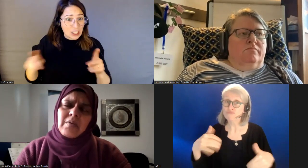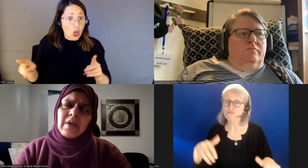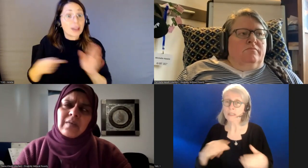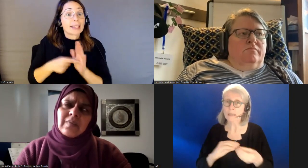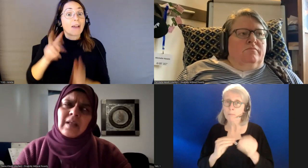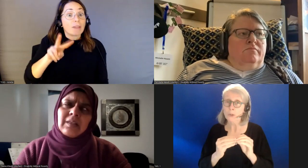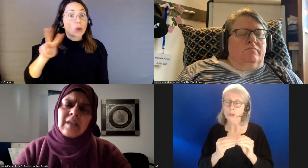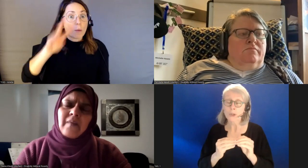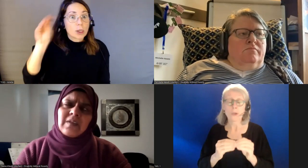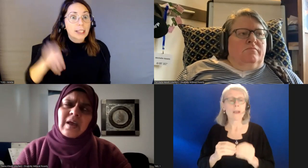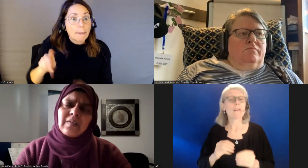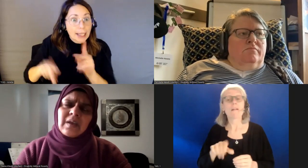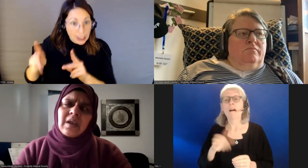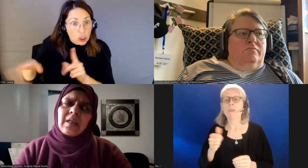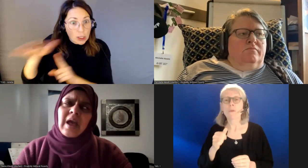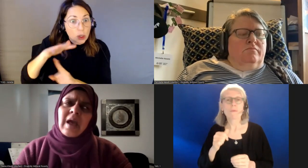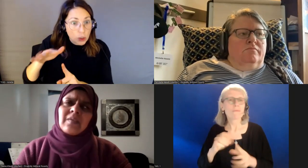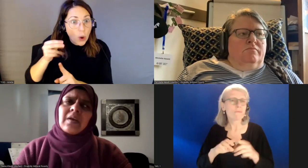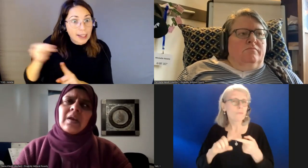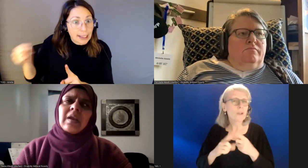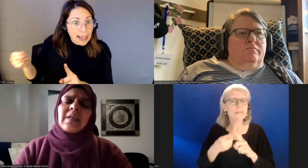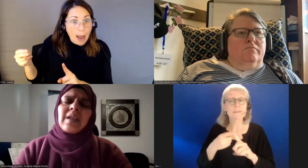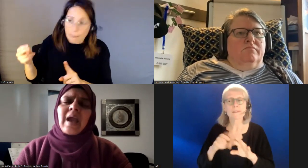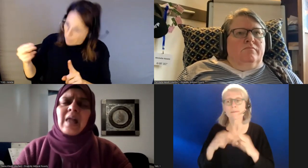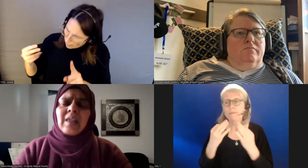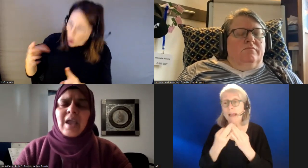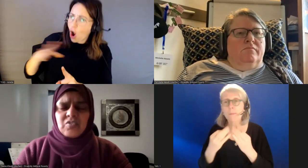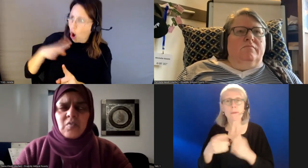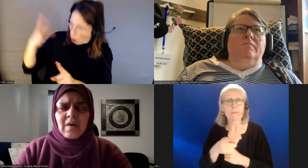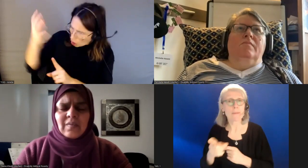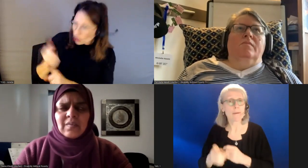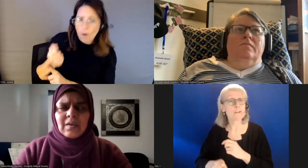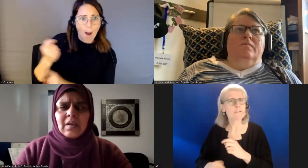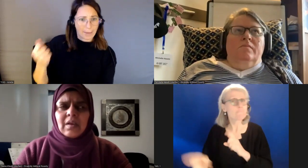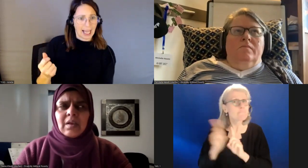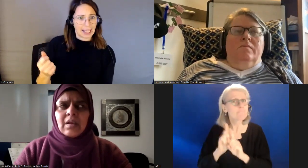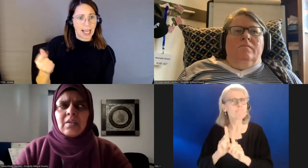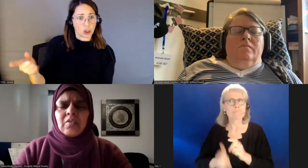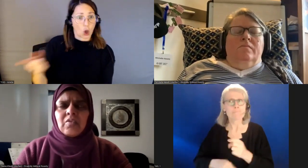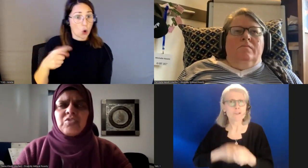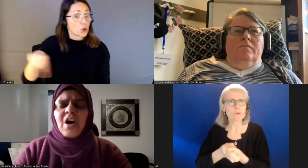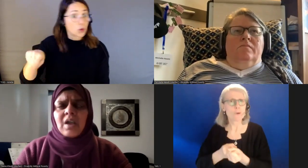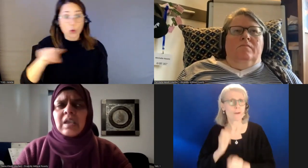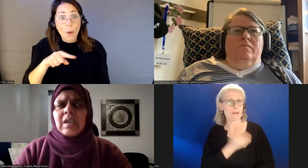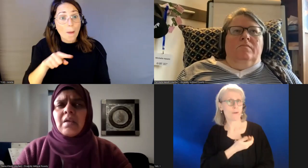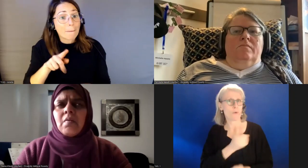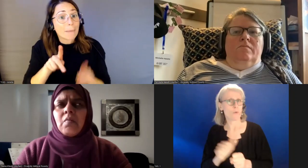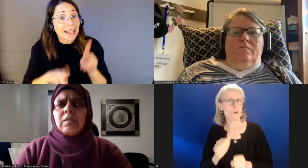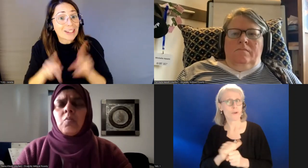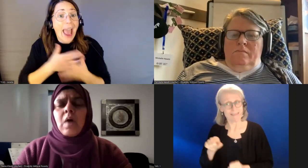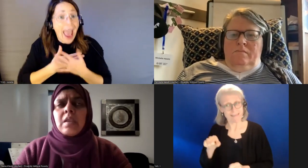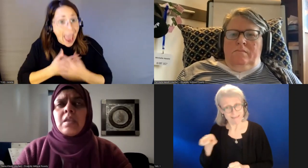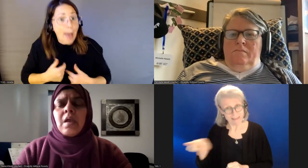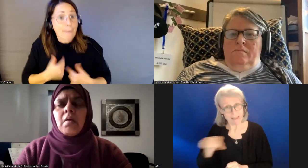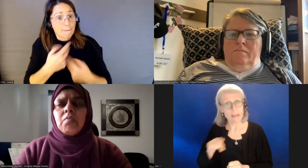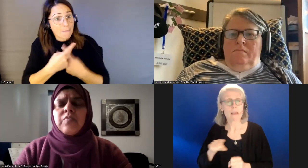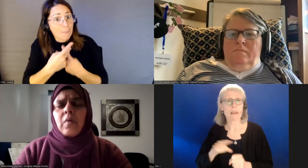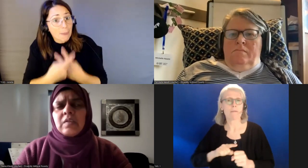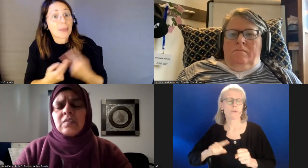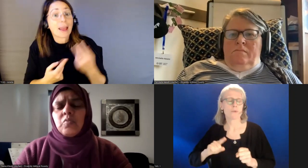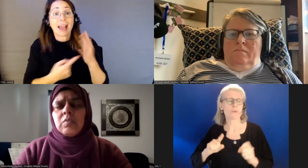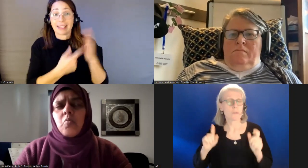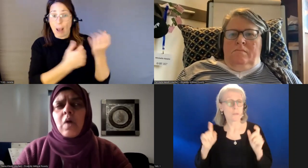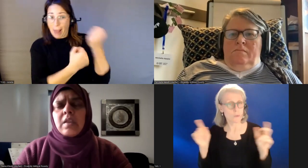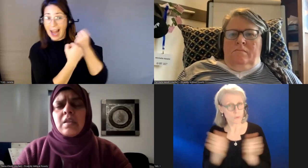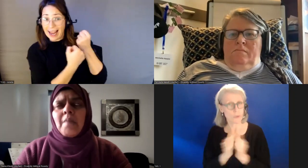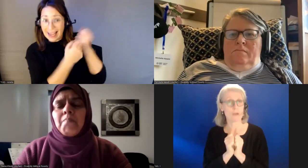cares about us, that loves us, that is an ally to us, talking with one